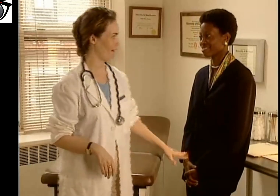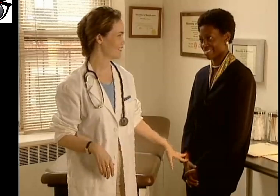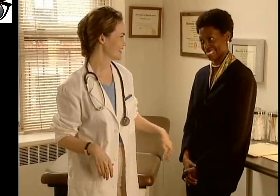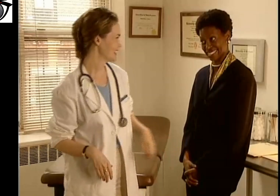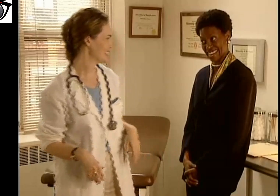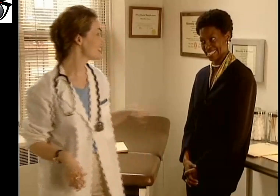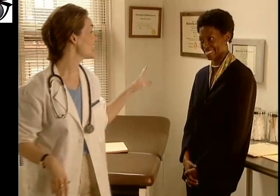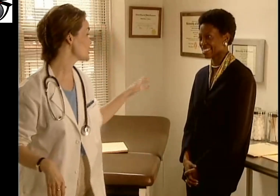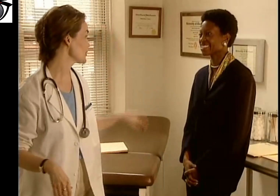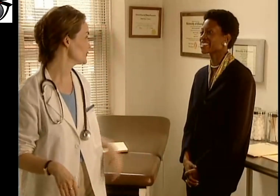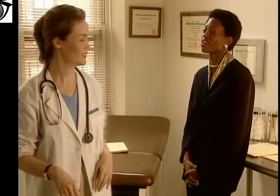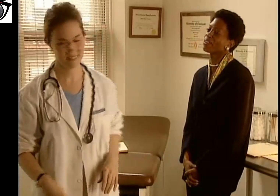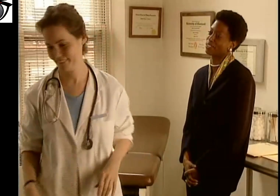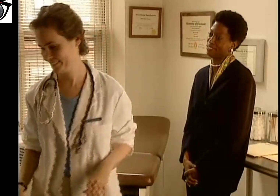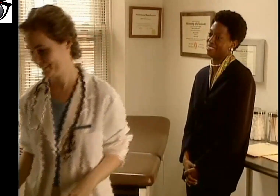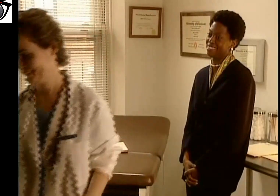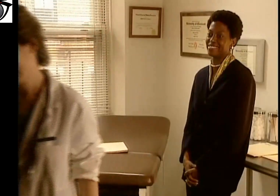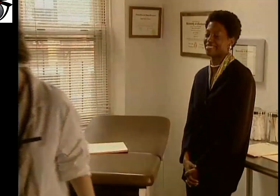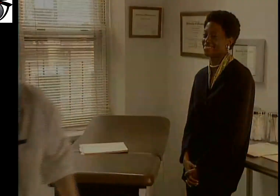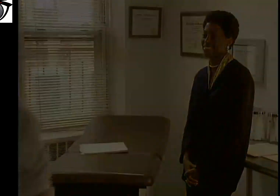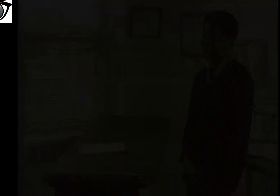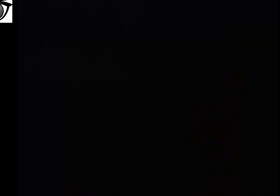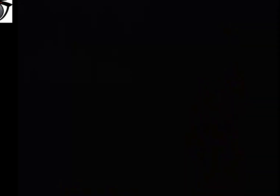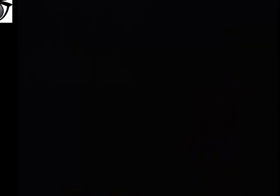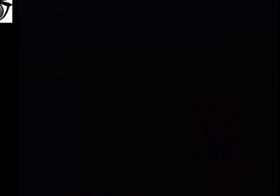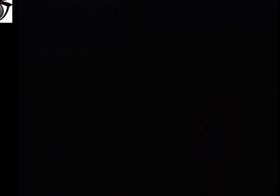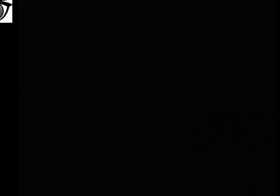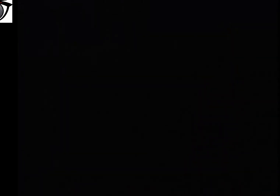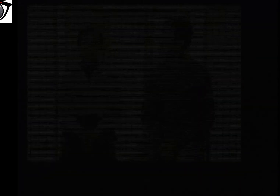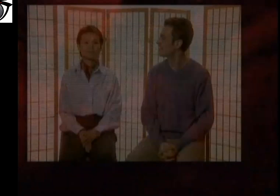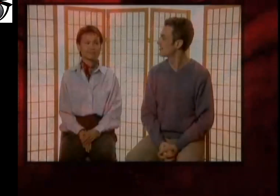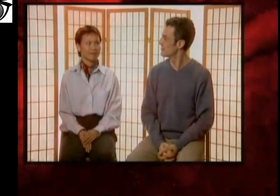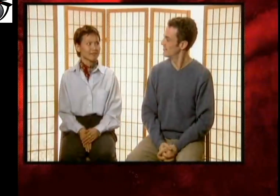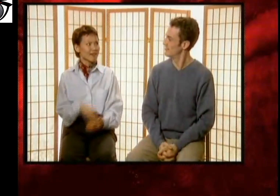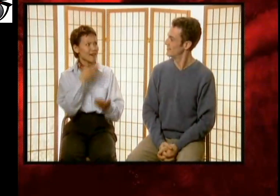I learned. Thank you. Oh, sure.